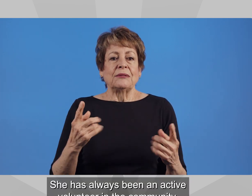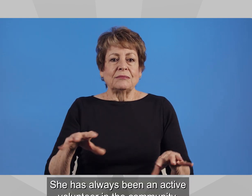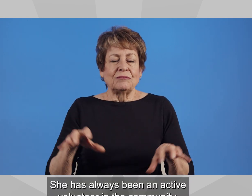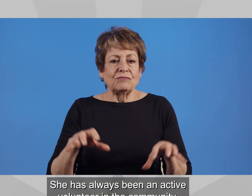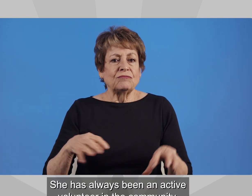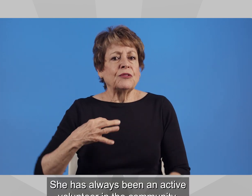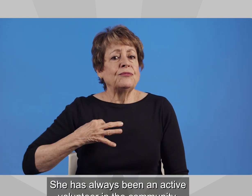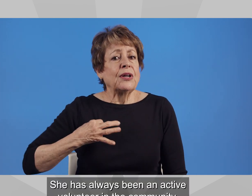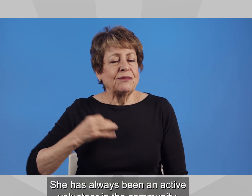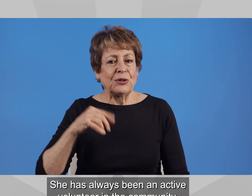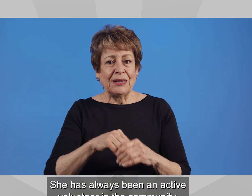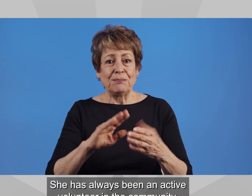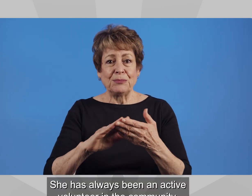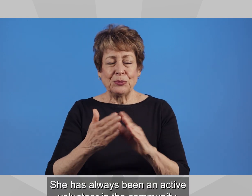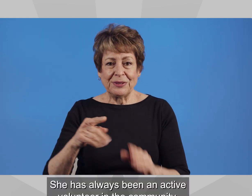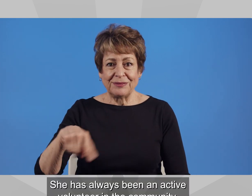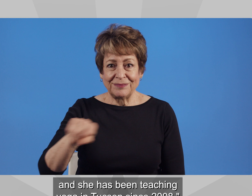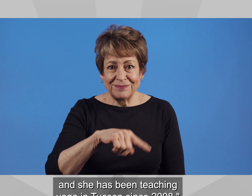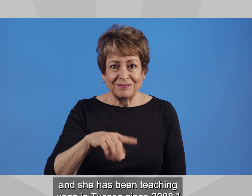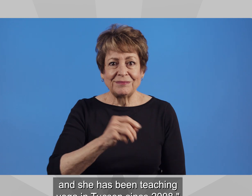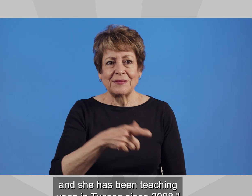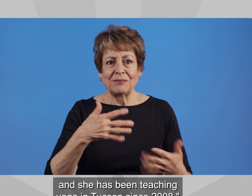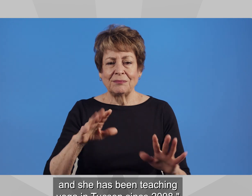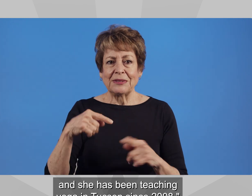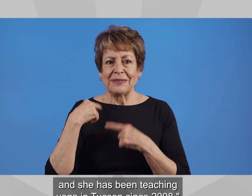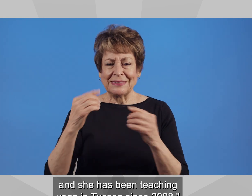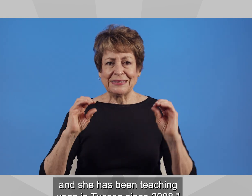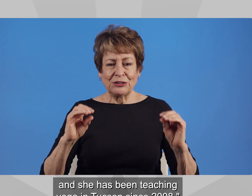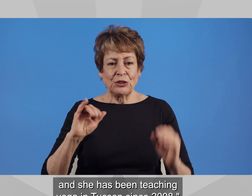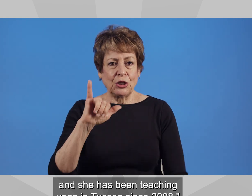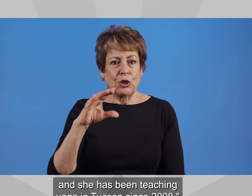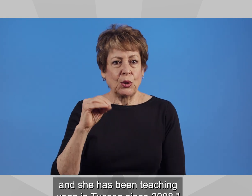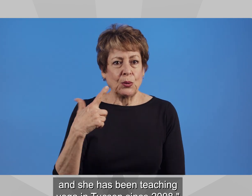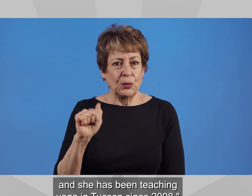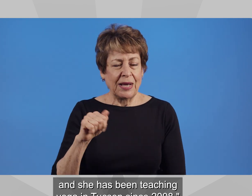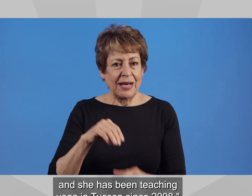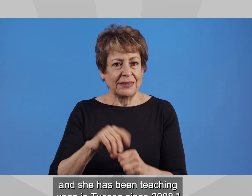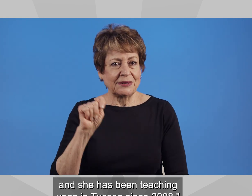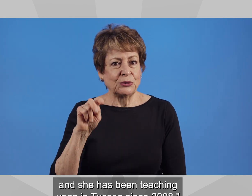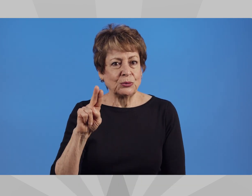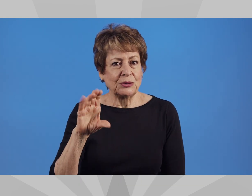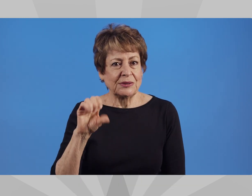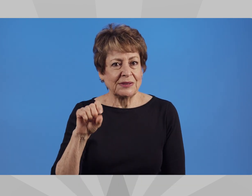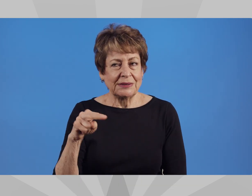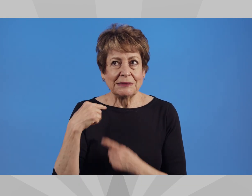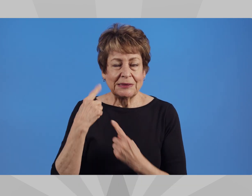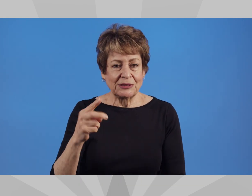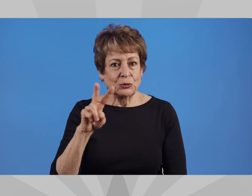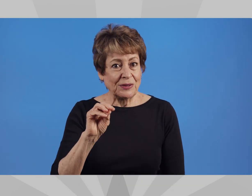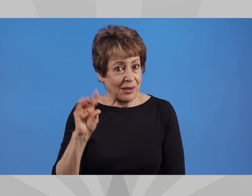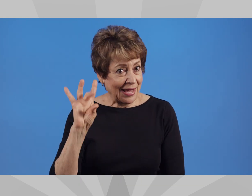She has always been an active volunteer in the community, and she has been teaching yoga in Tucson since 2008.